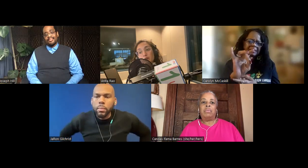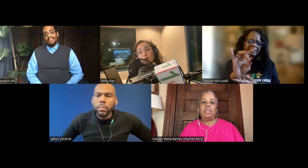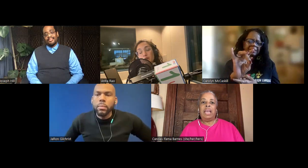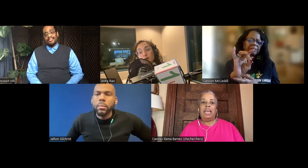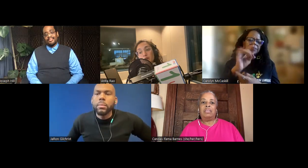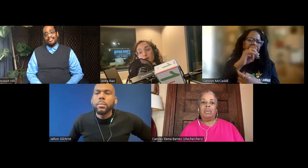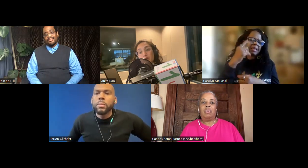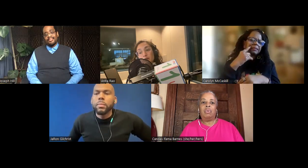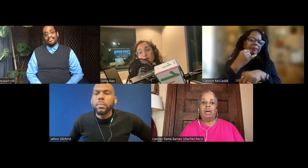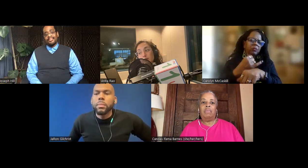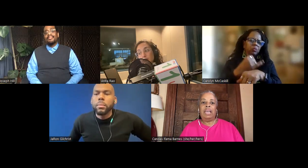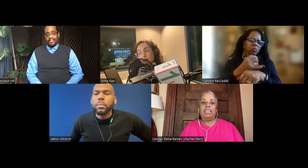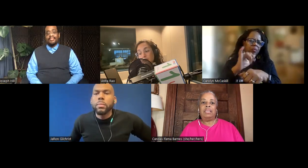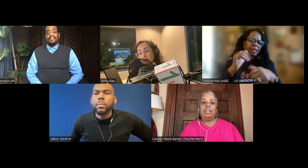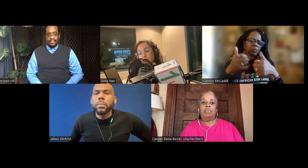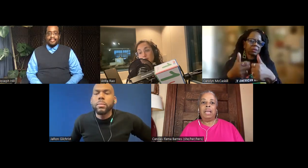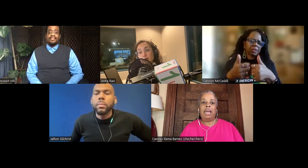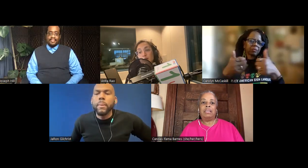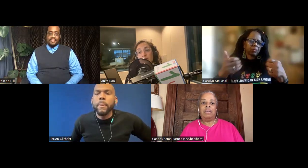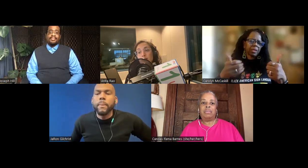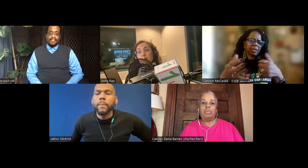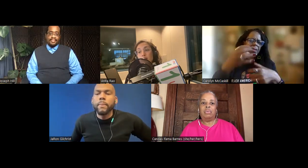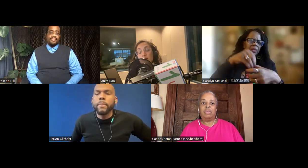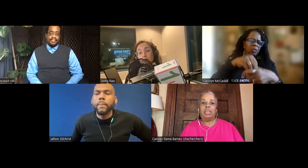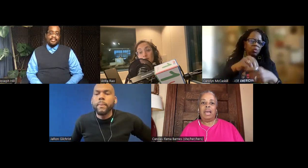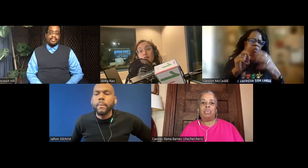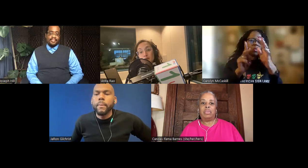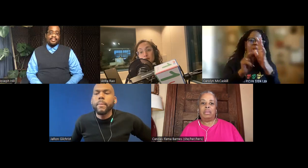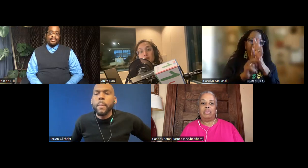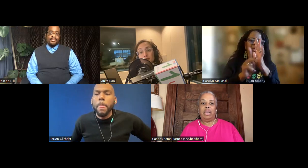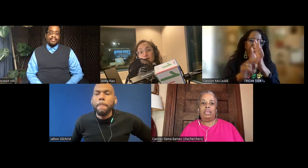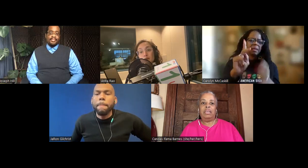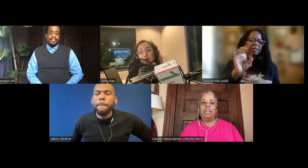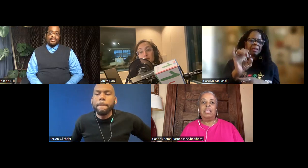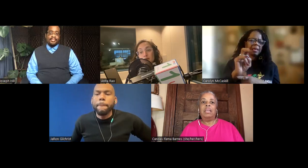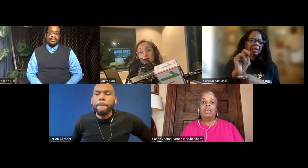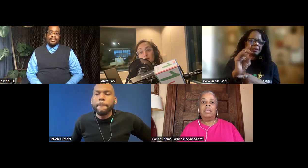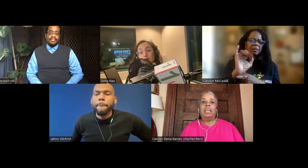America really had a total of 18 Black deaf schools that were segregated,